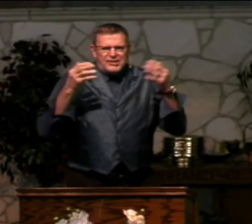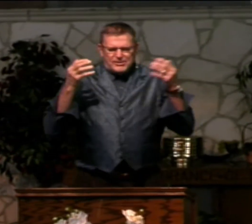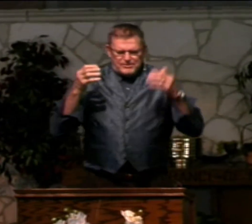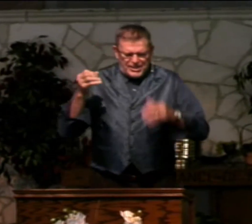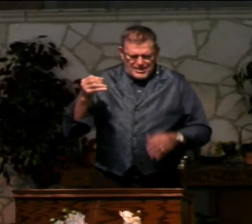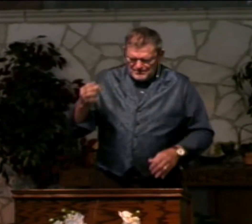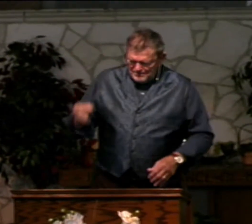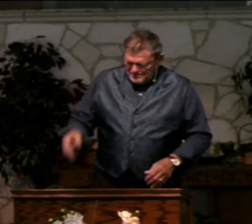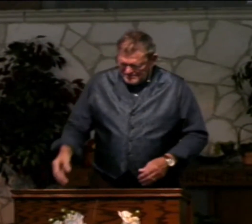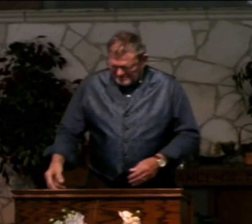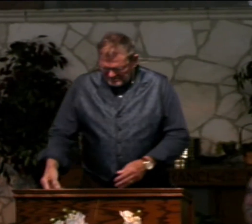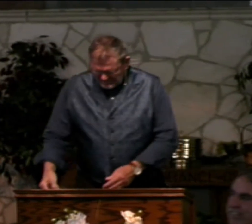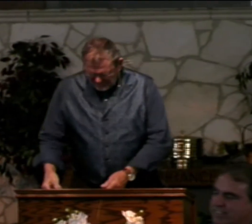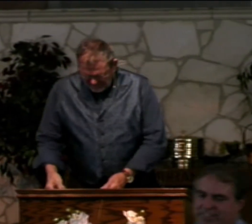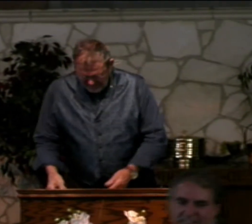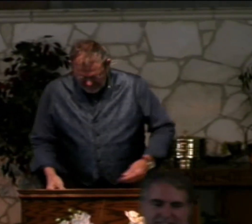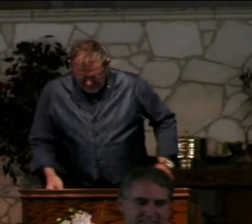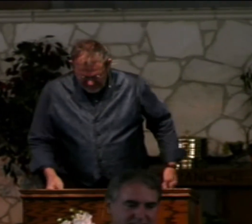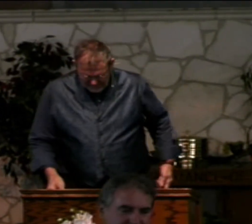Awesome job.